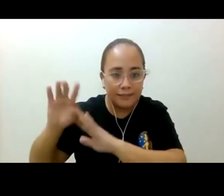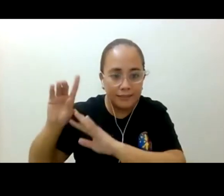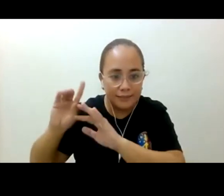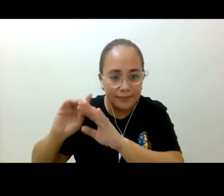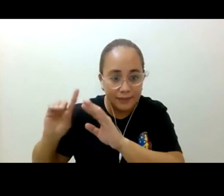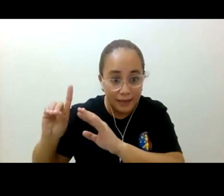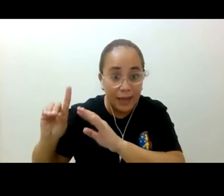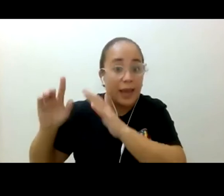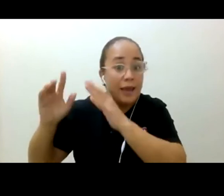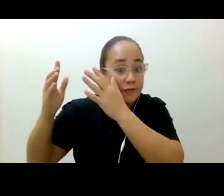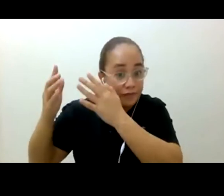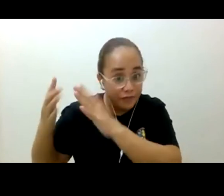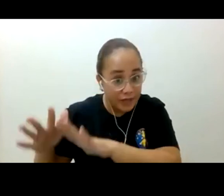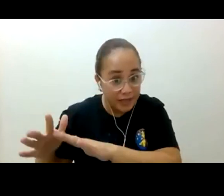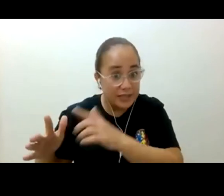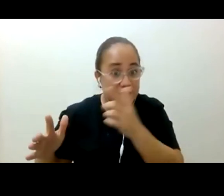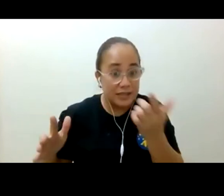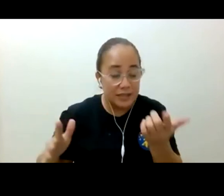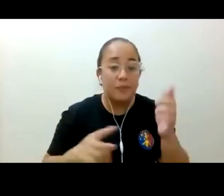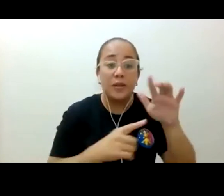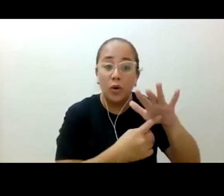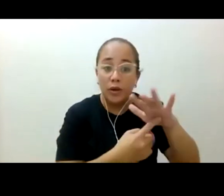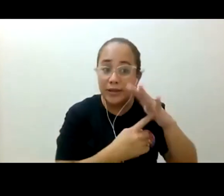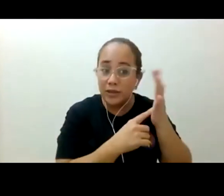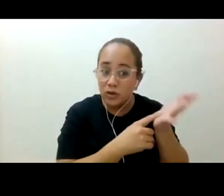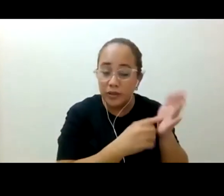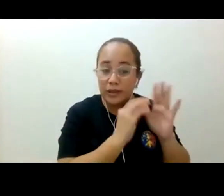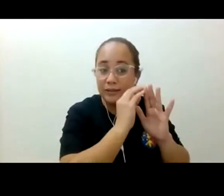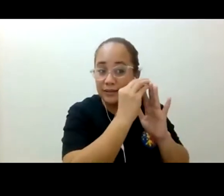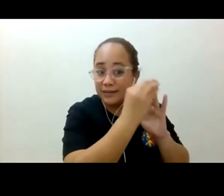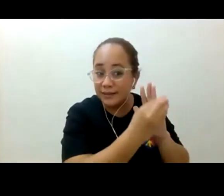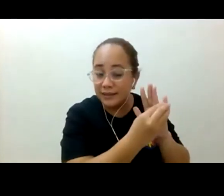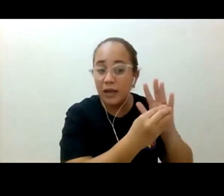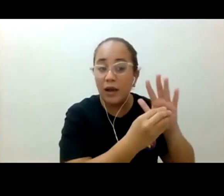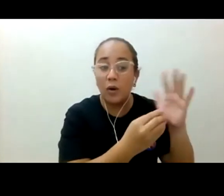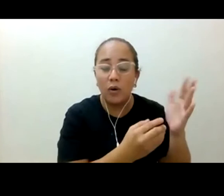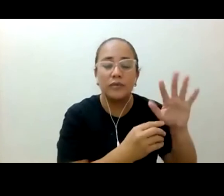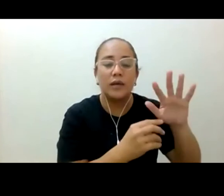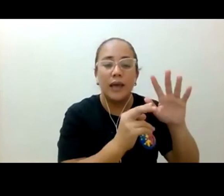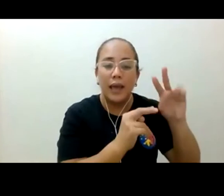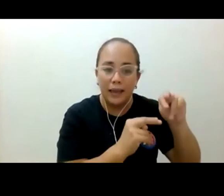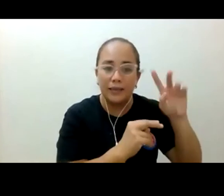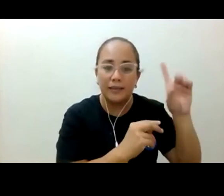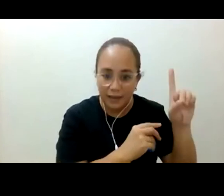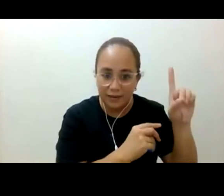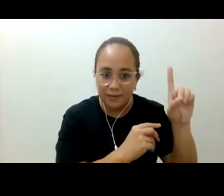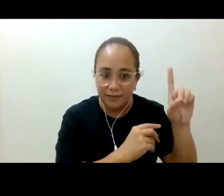Then you look at orientation of the palm and orientation of the fingers of the non-dominant hand.